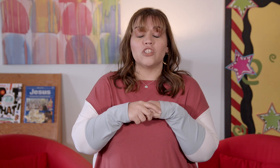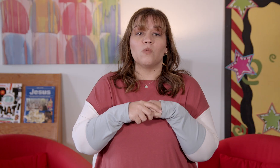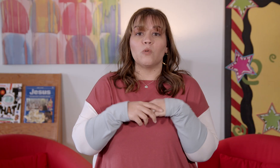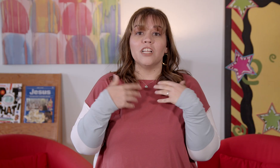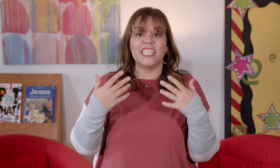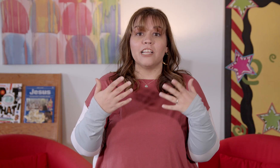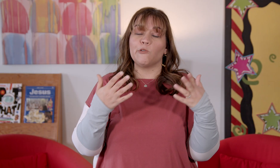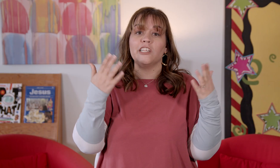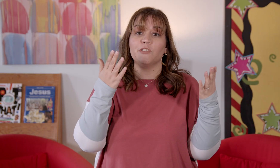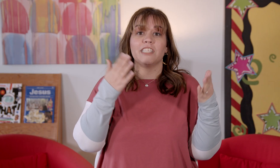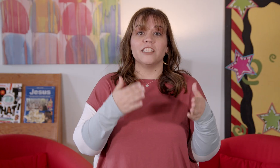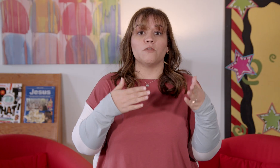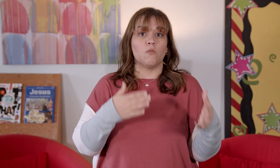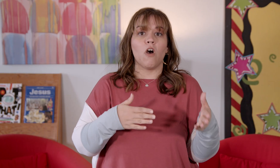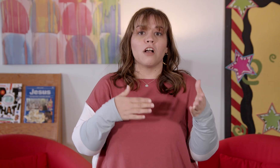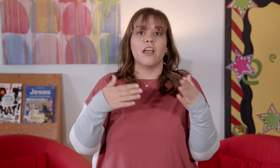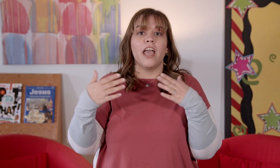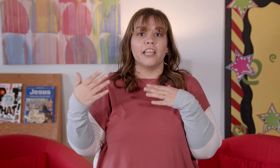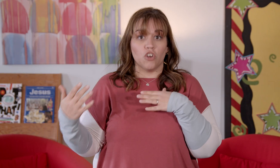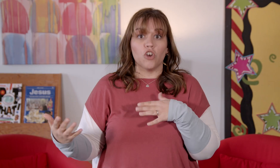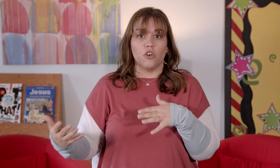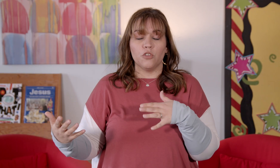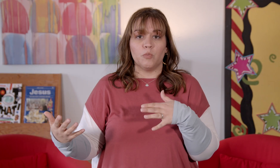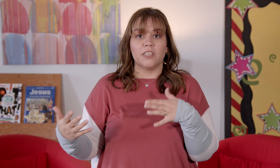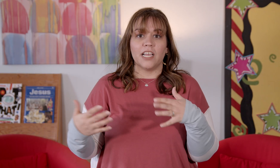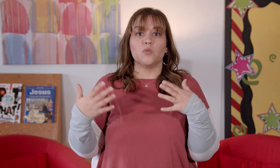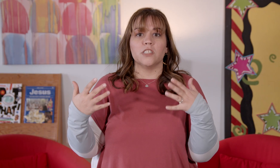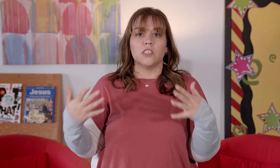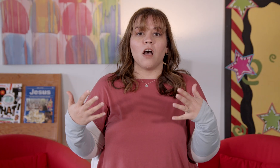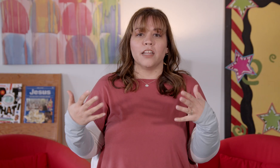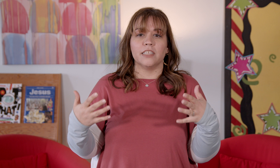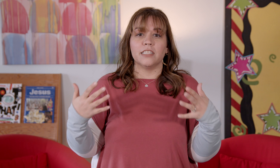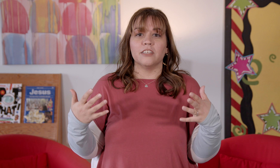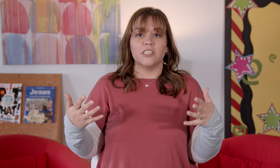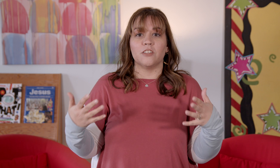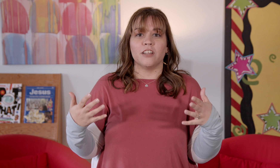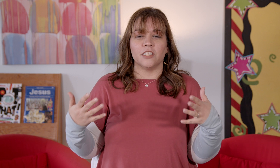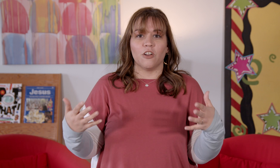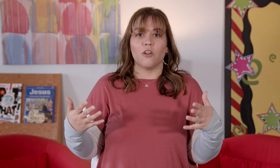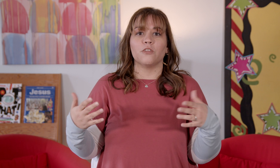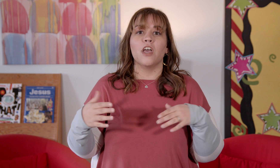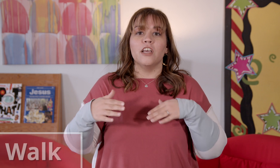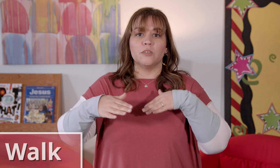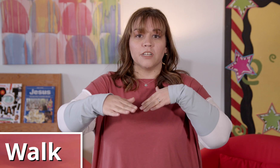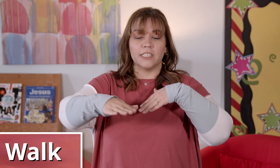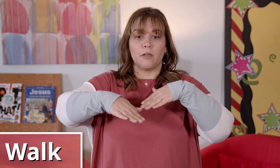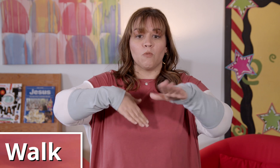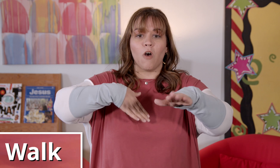what we're gonna say, we're gonna do the signs for walk and earth, because that's what sod is. The guilty sod is the earth. So we're gonna say